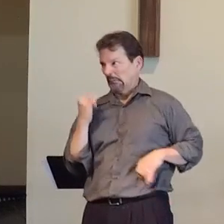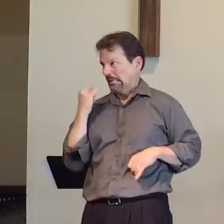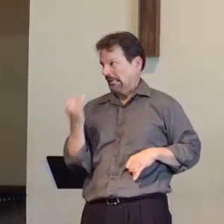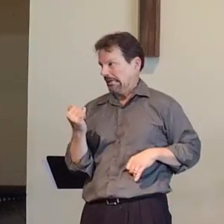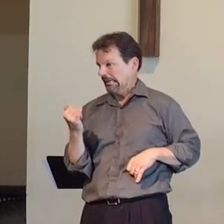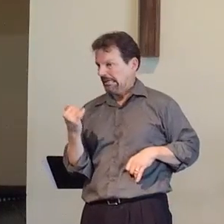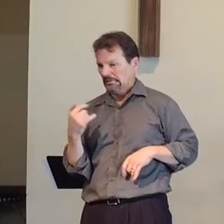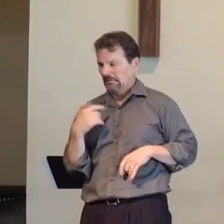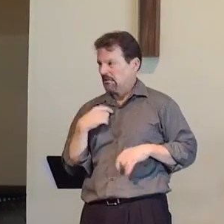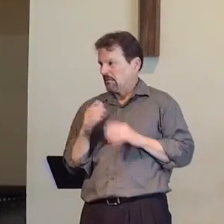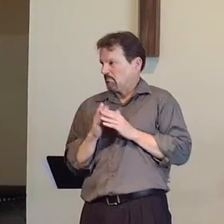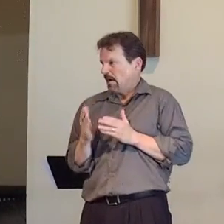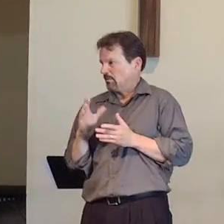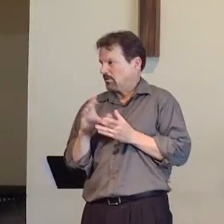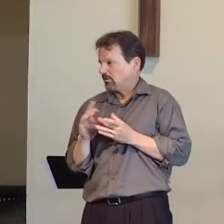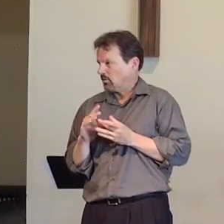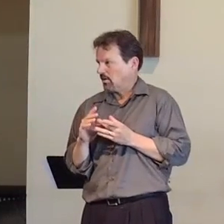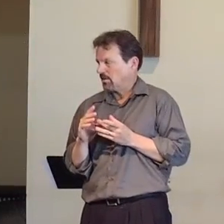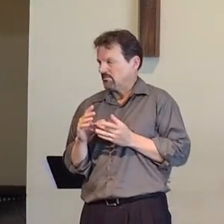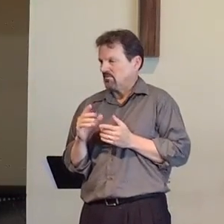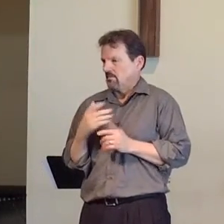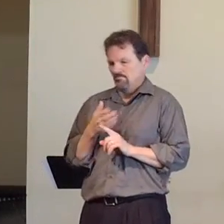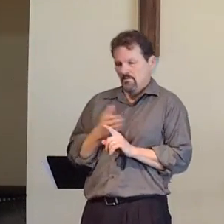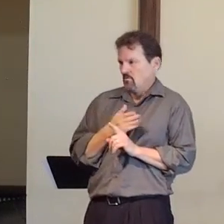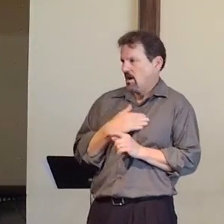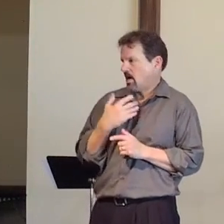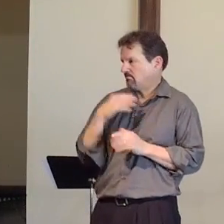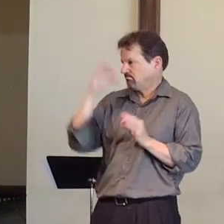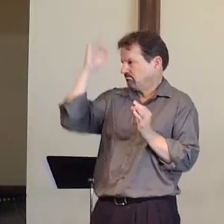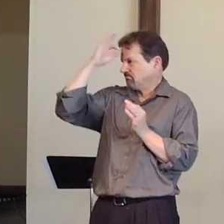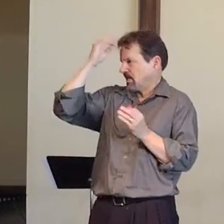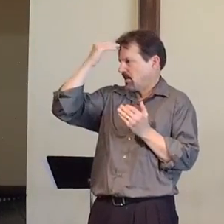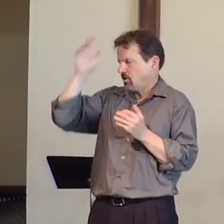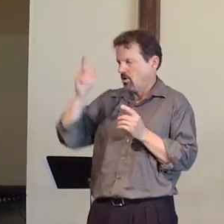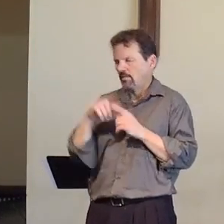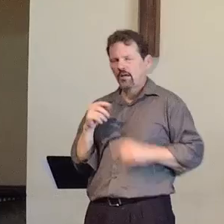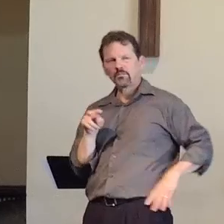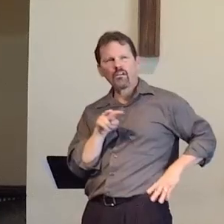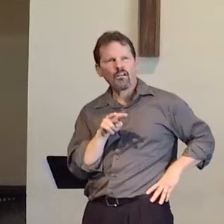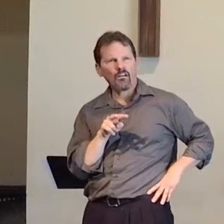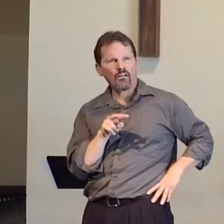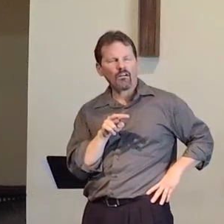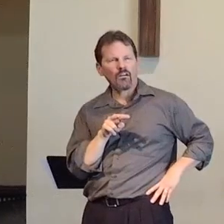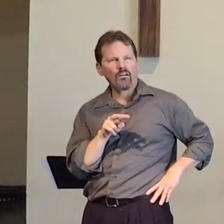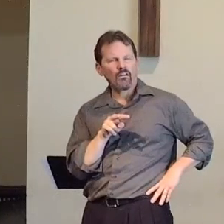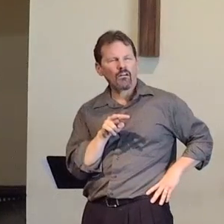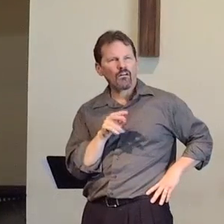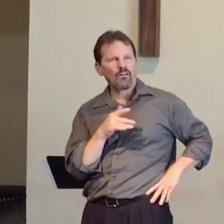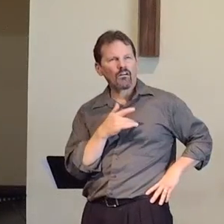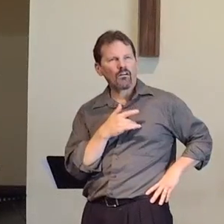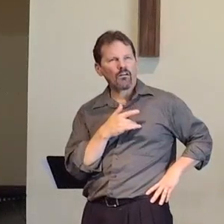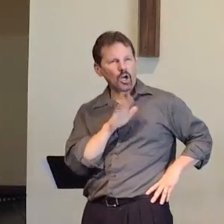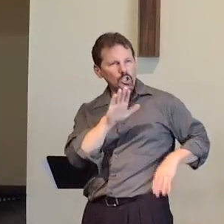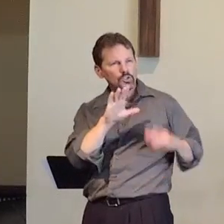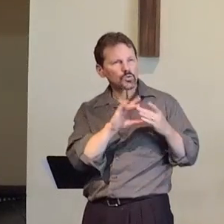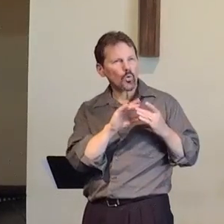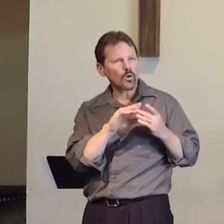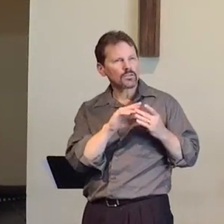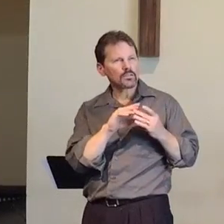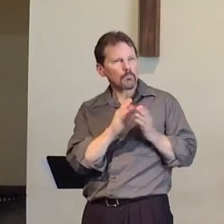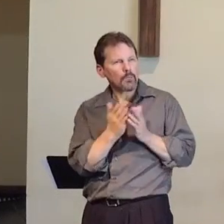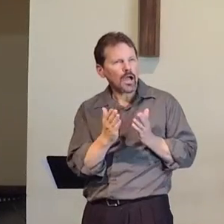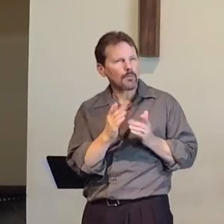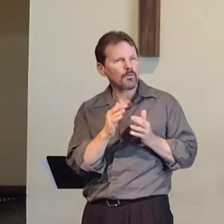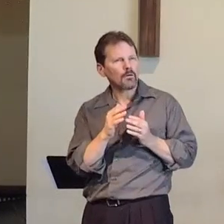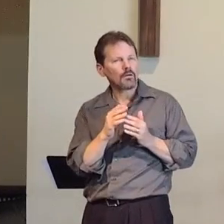stories, but just her telling of these stories was so moving to me. And I can remember afterwards